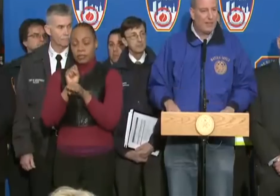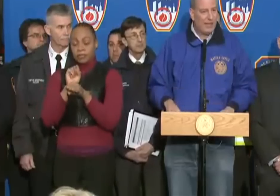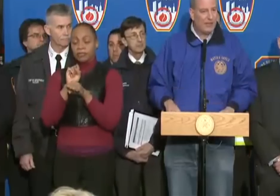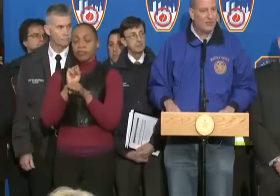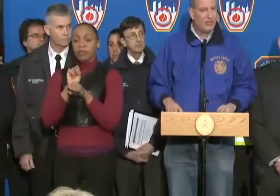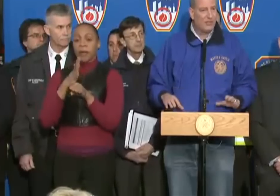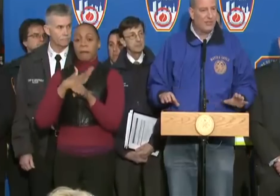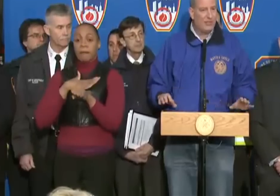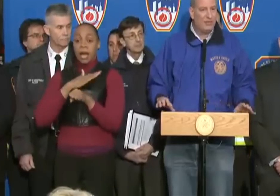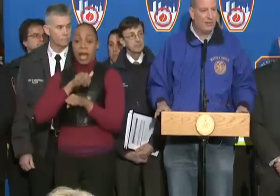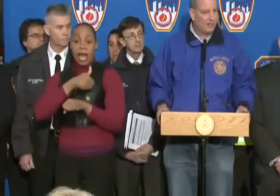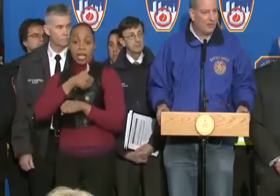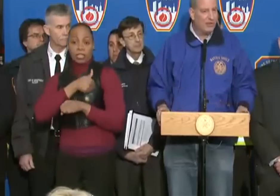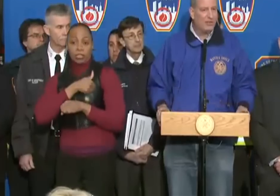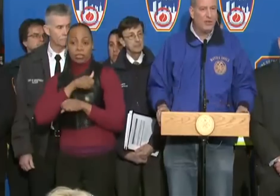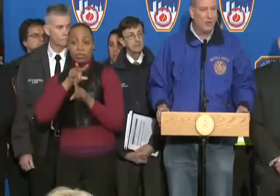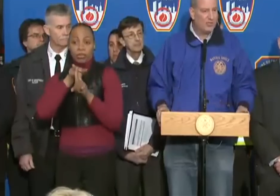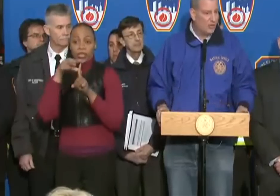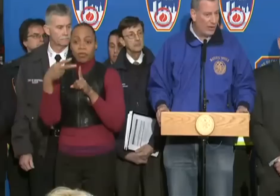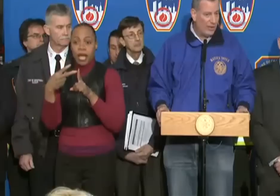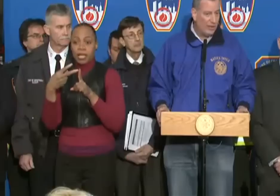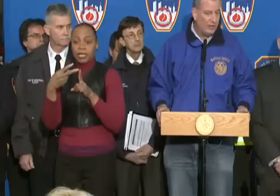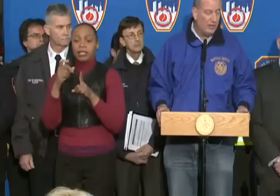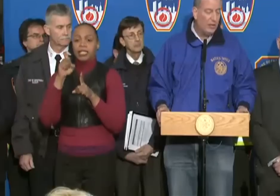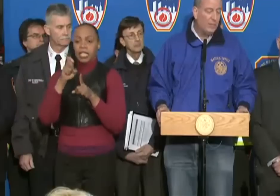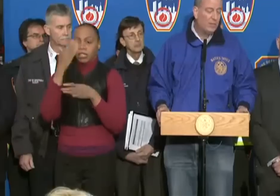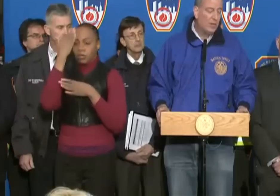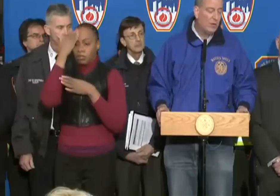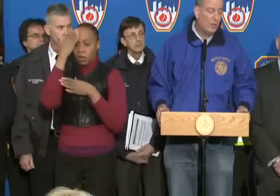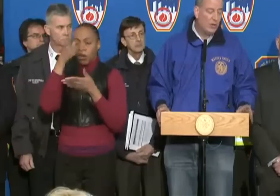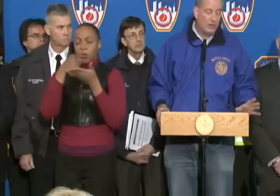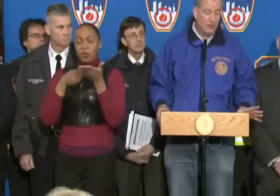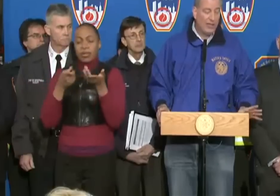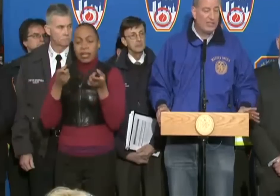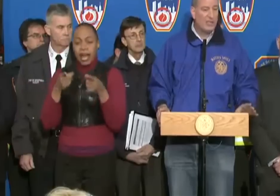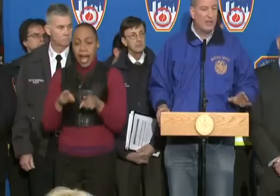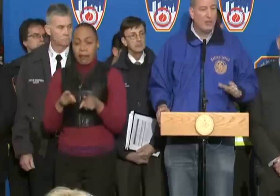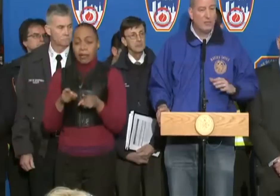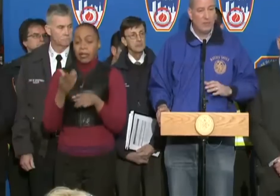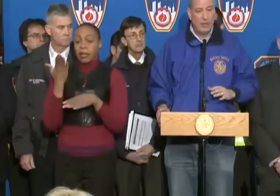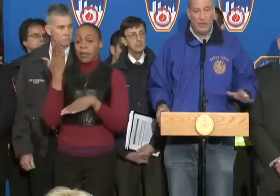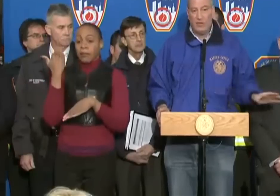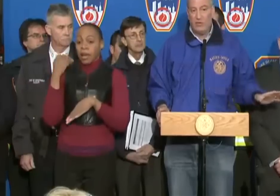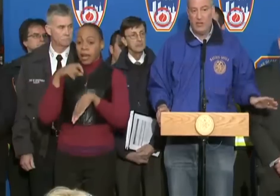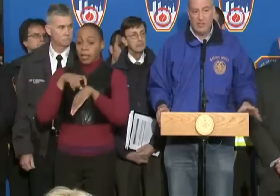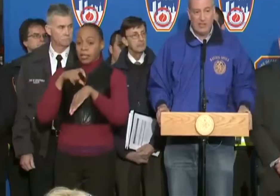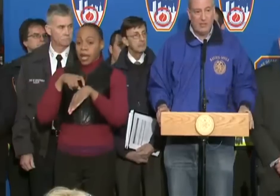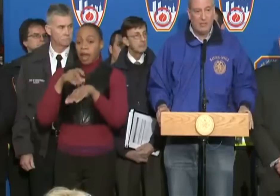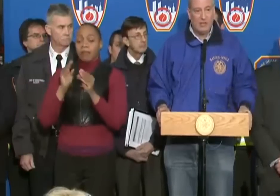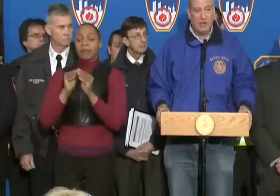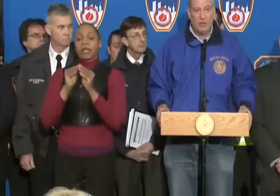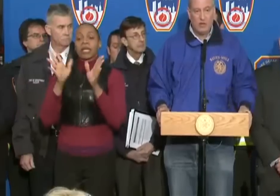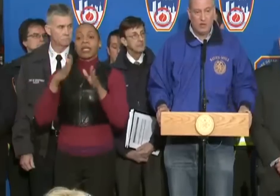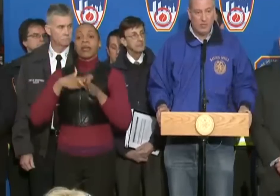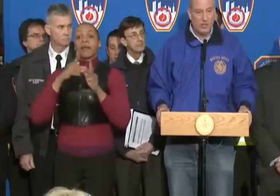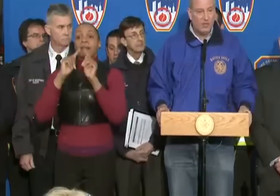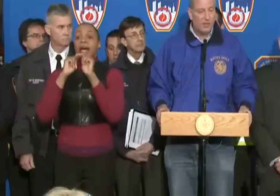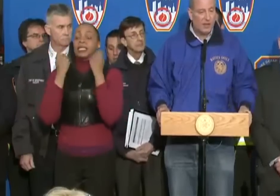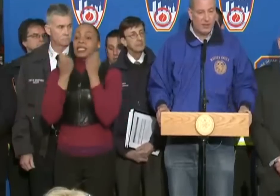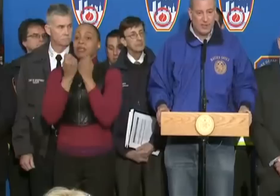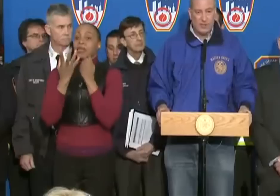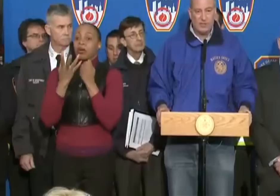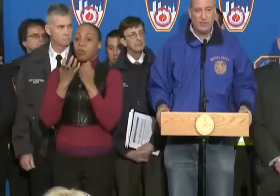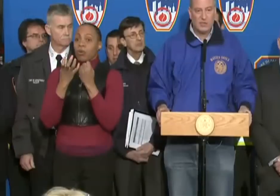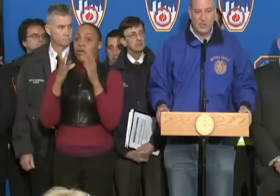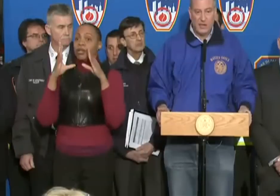on top of the action, you have to lead from the front, you have to know what's going on. When we went through last time, I made clear to my team that I wanted to be